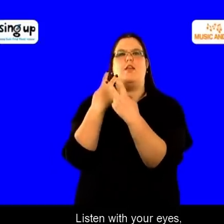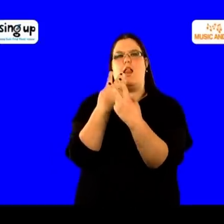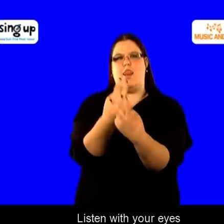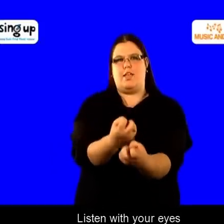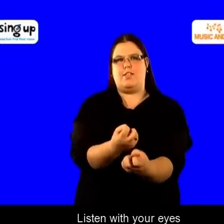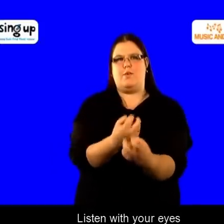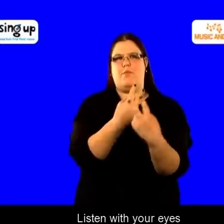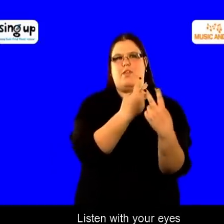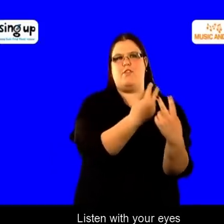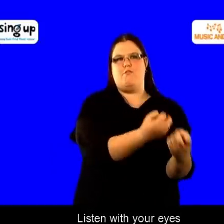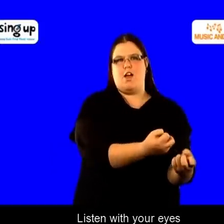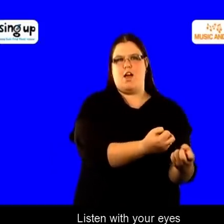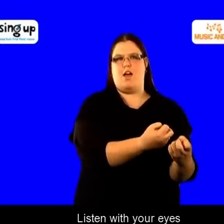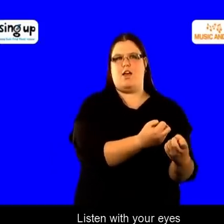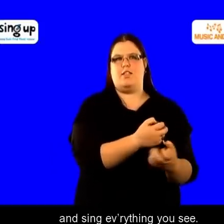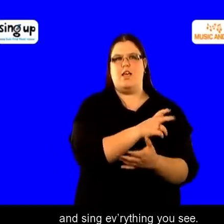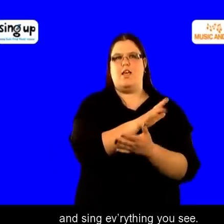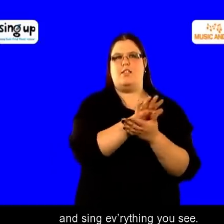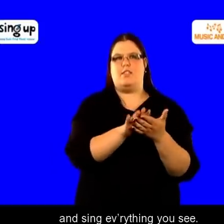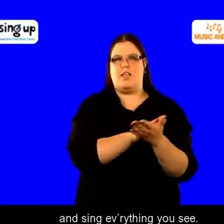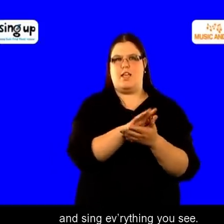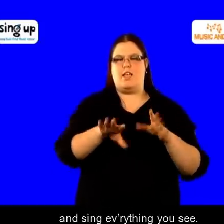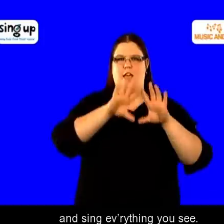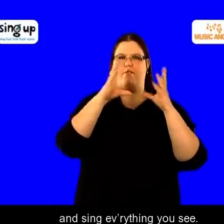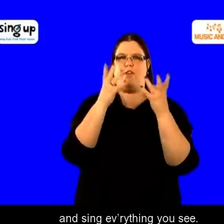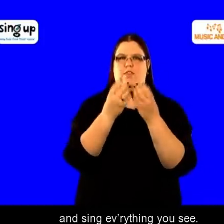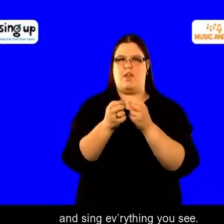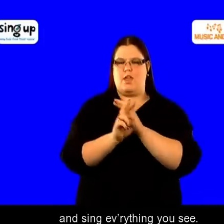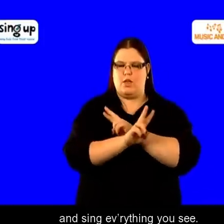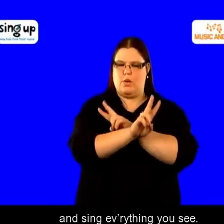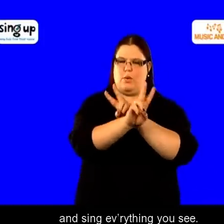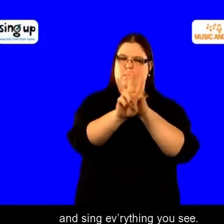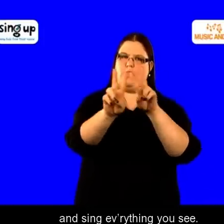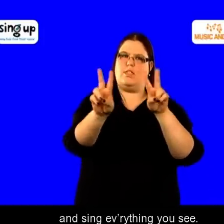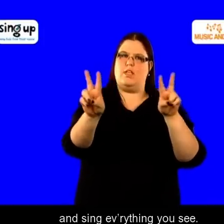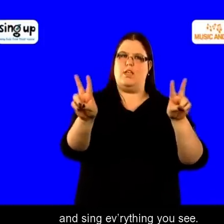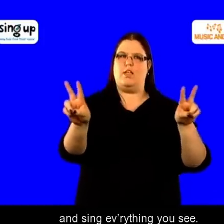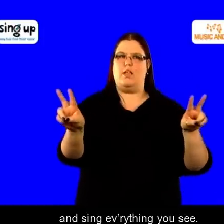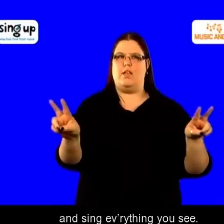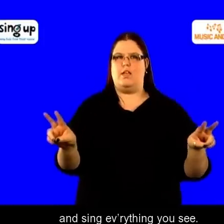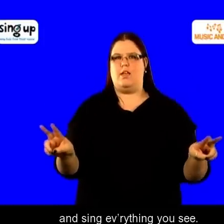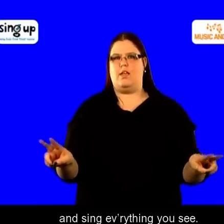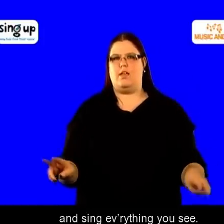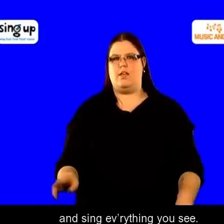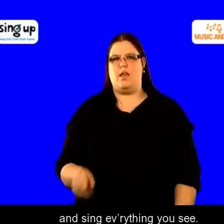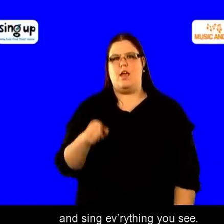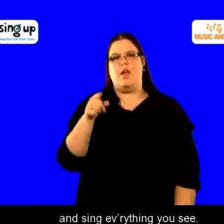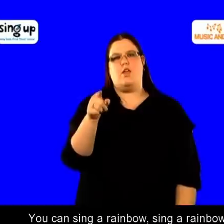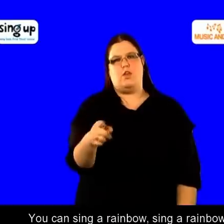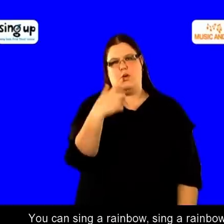Listen with your eyes And sing everything you see You